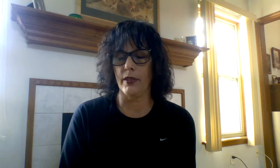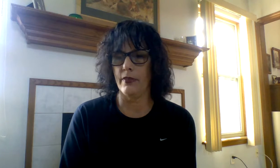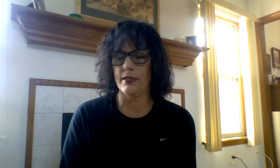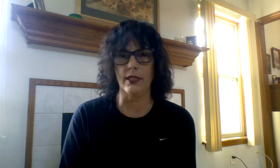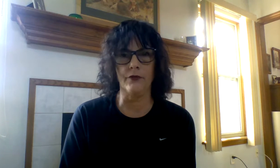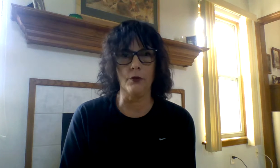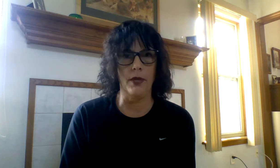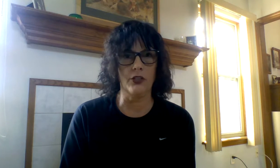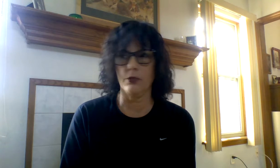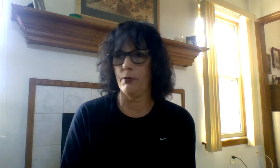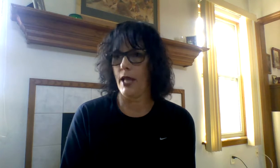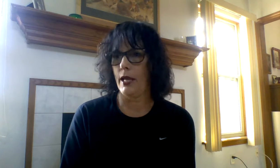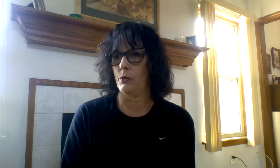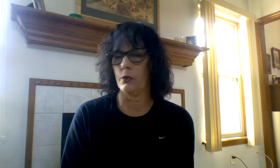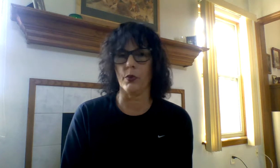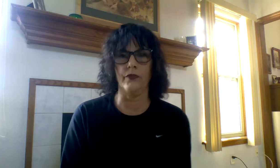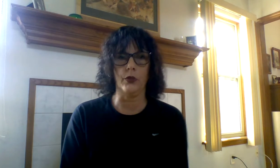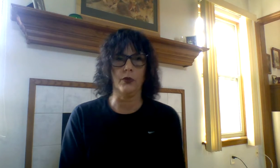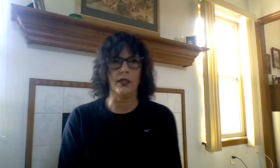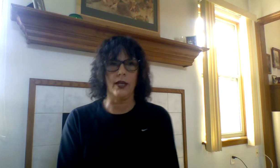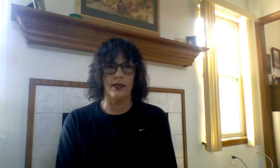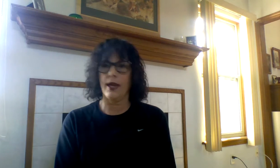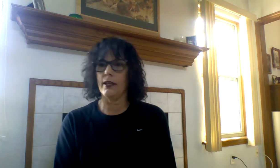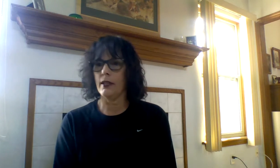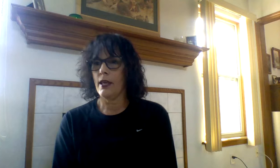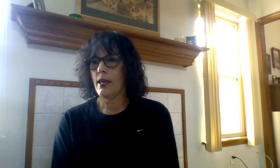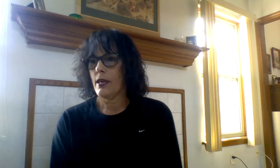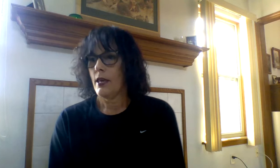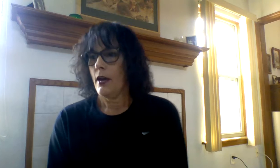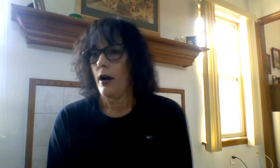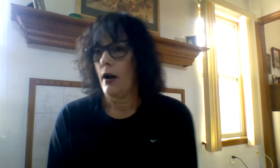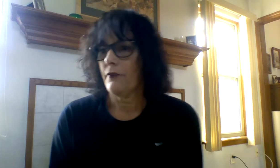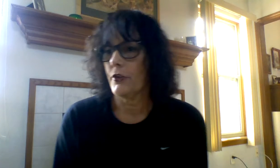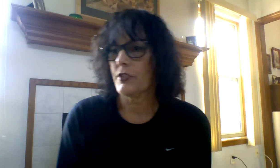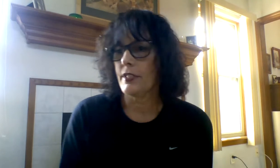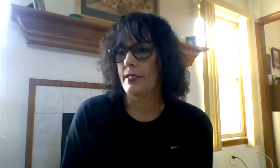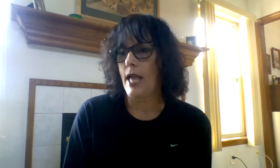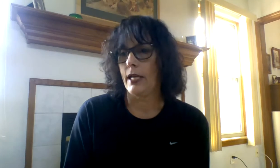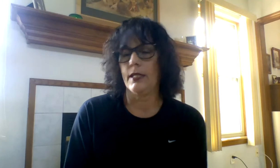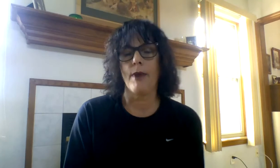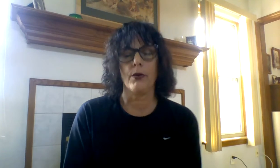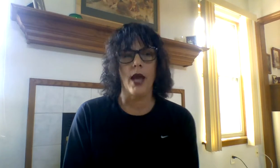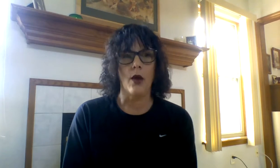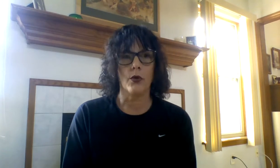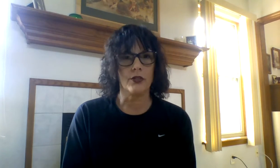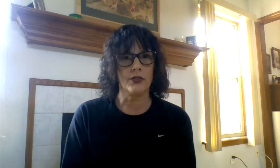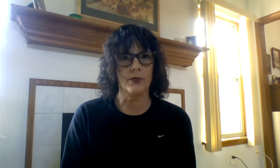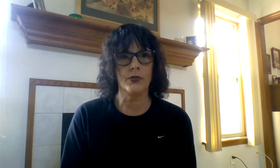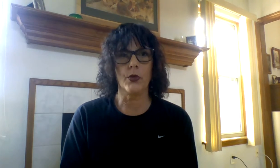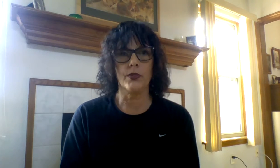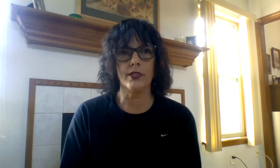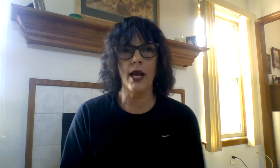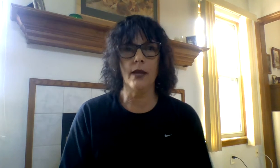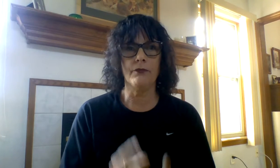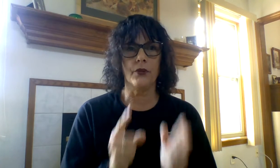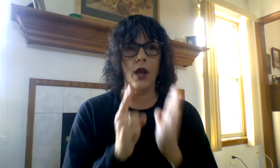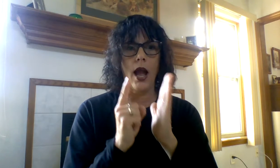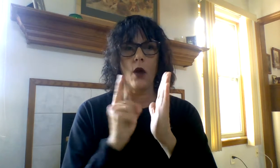this information, but I will review it again. First, it's talking about hours. So the time for